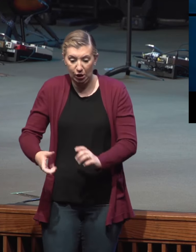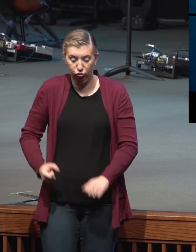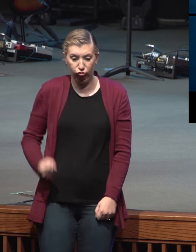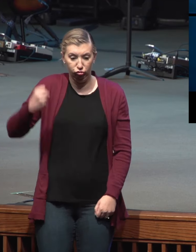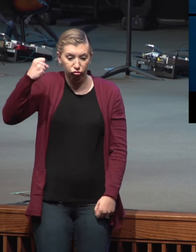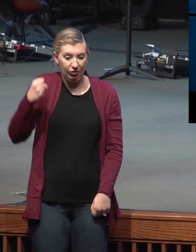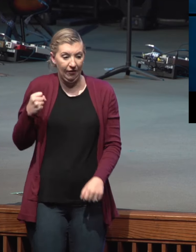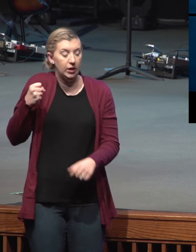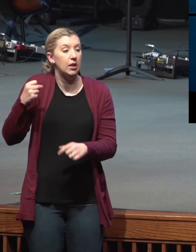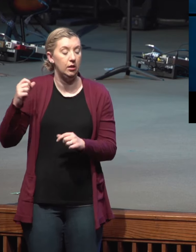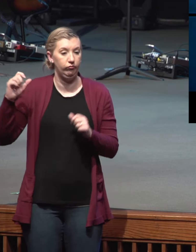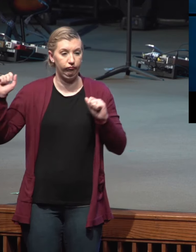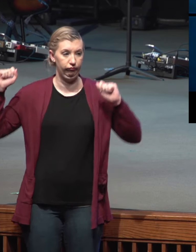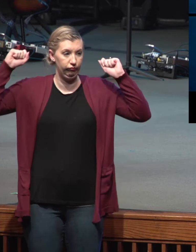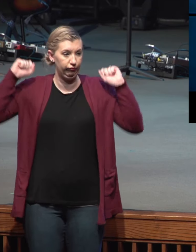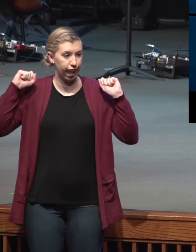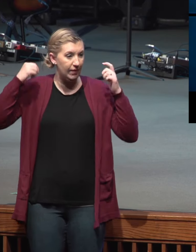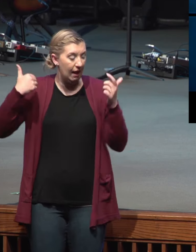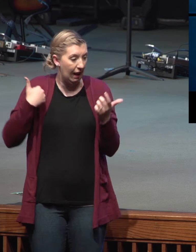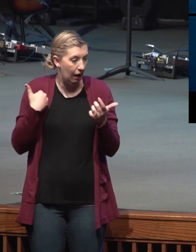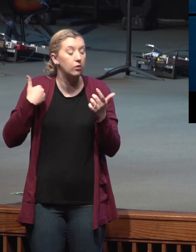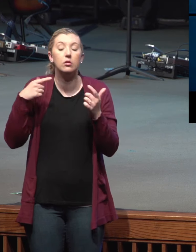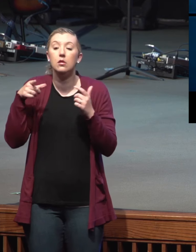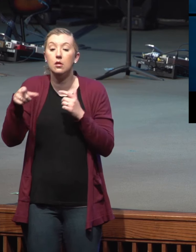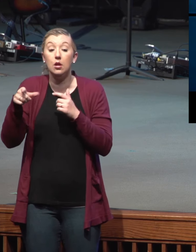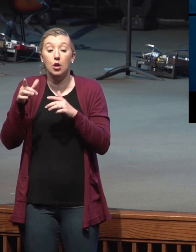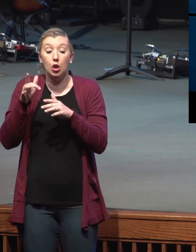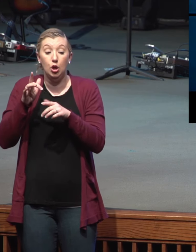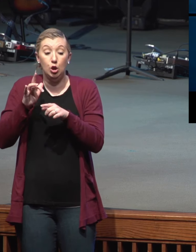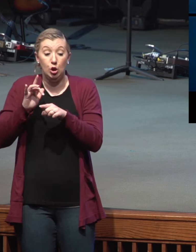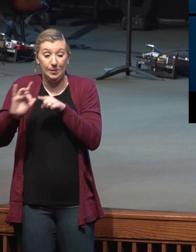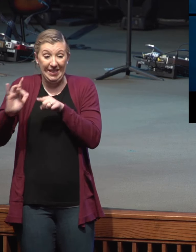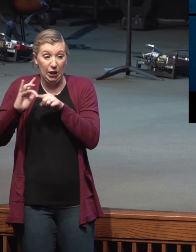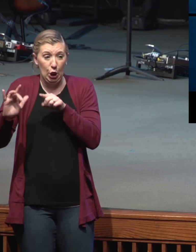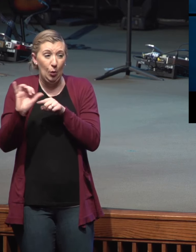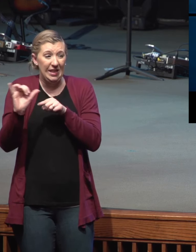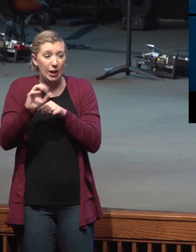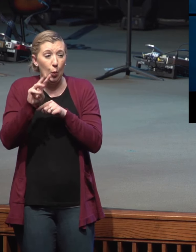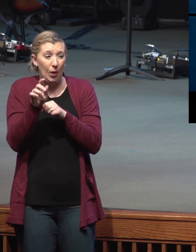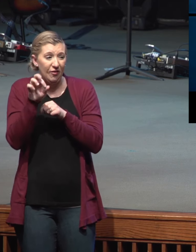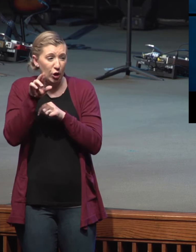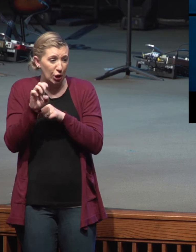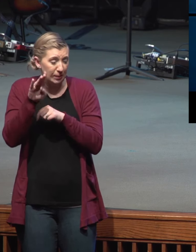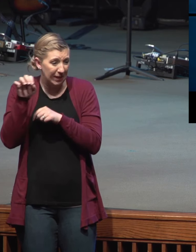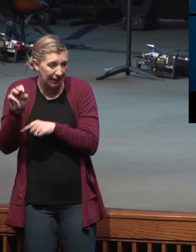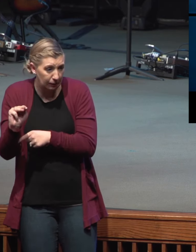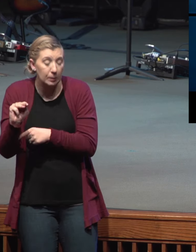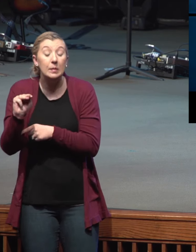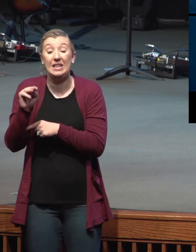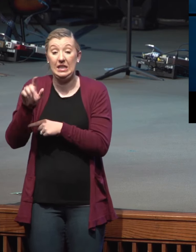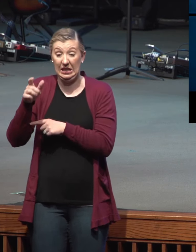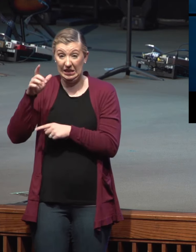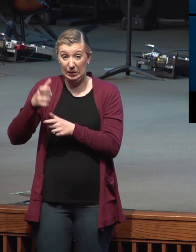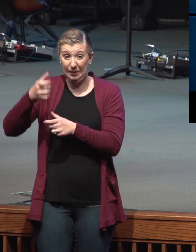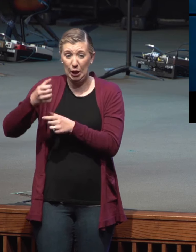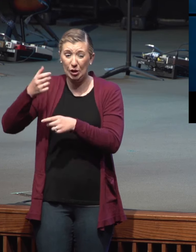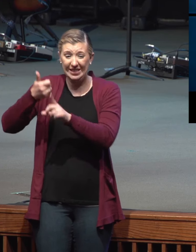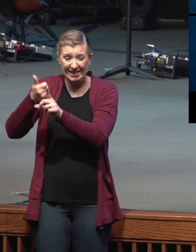bronze slung between his shoulders. The shaft of his spear was like a weaver's beam. And his spear's head